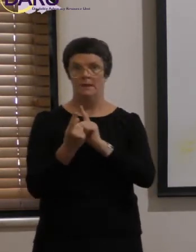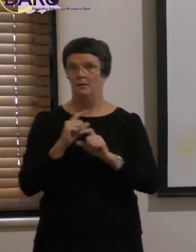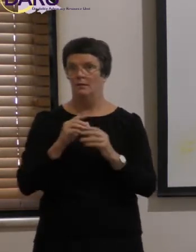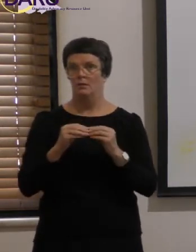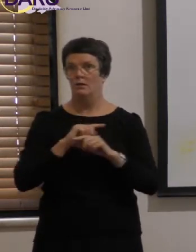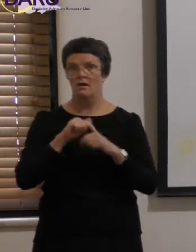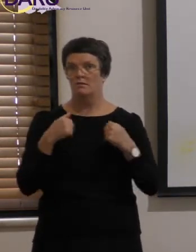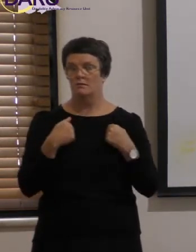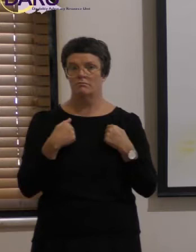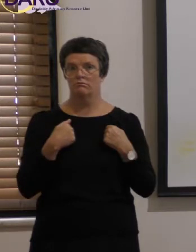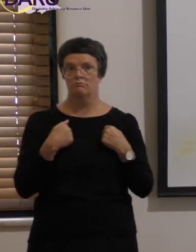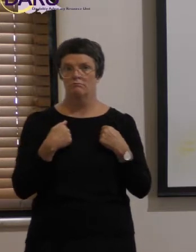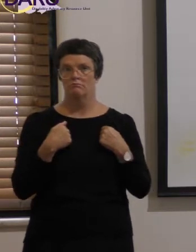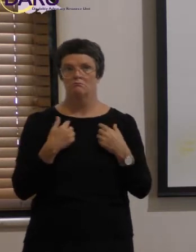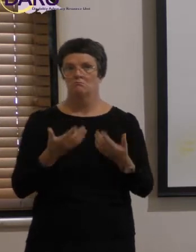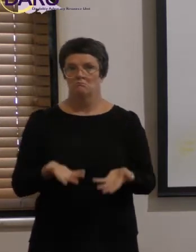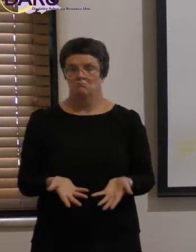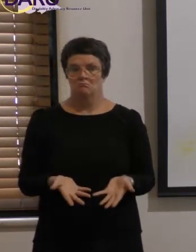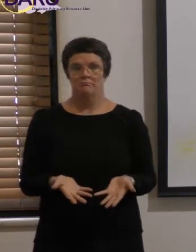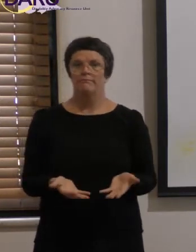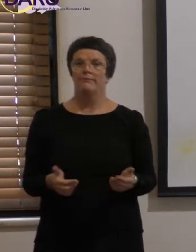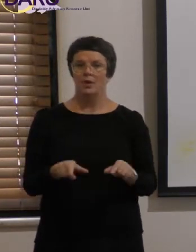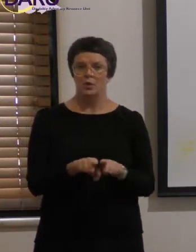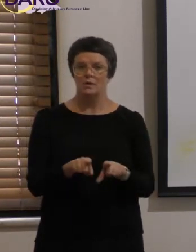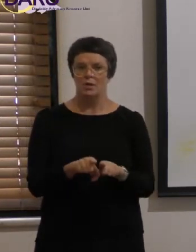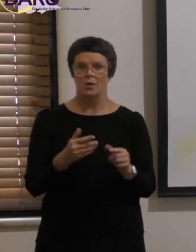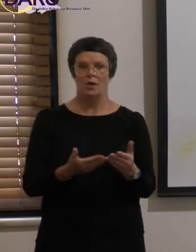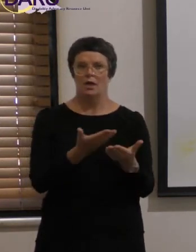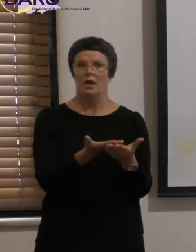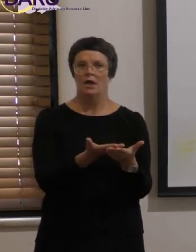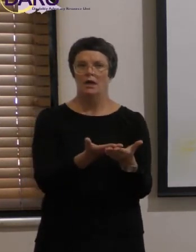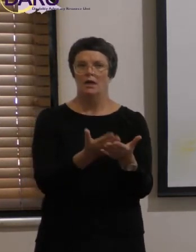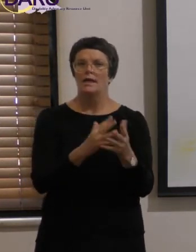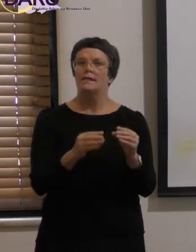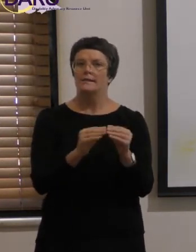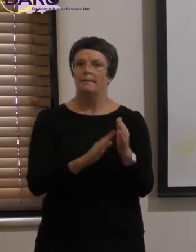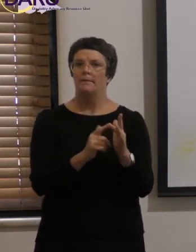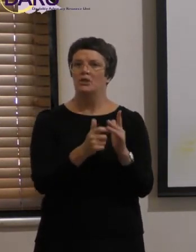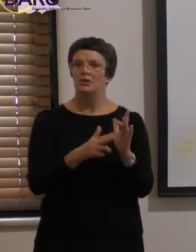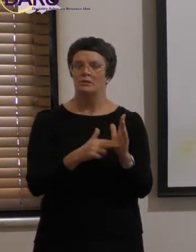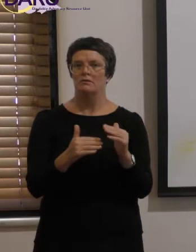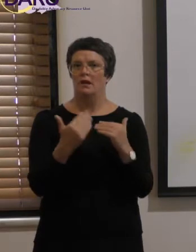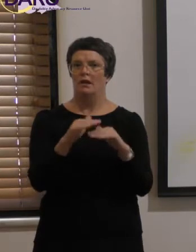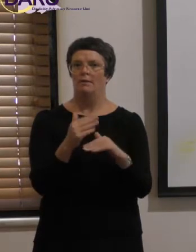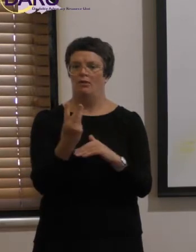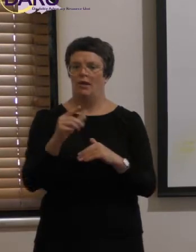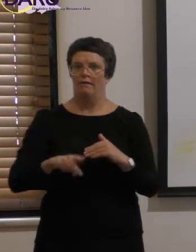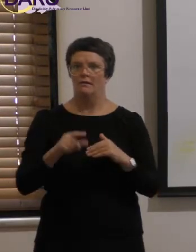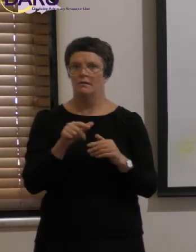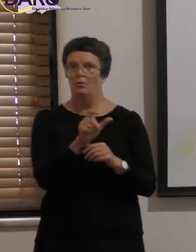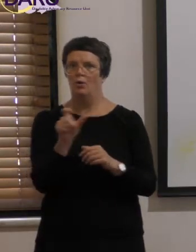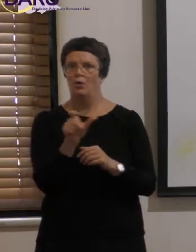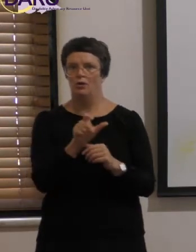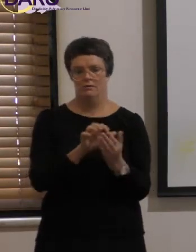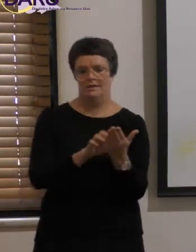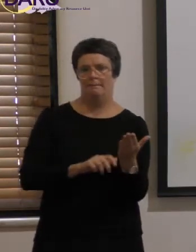Sorry, I need some water. And also the submissions, I think from memory, they could only be 3,000 words, which really, you